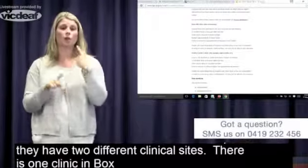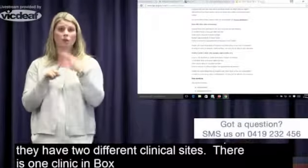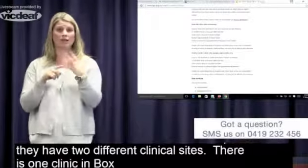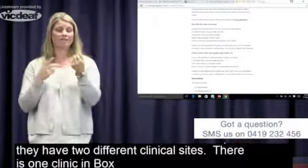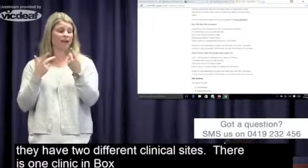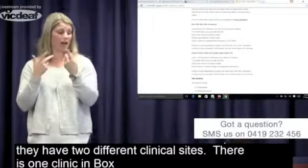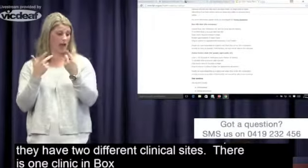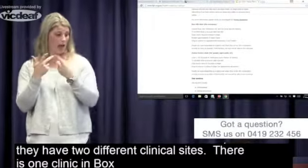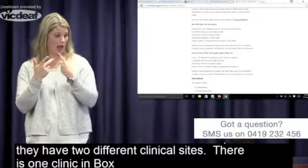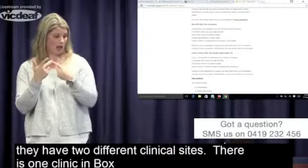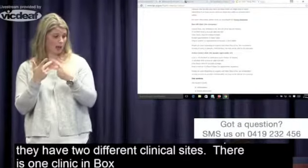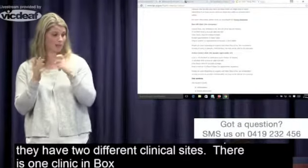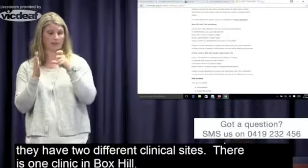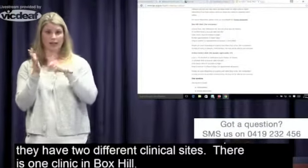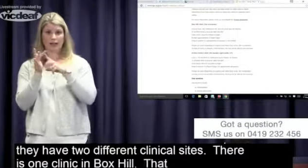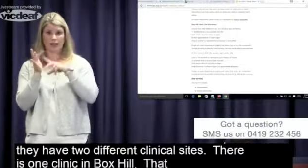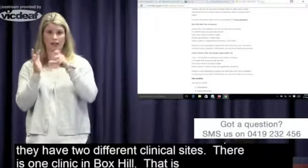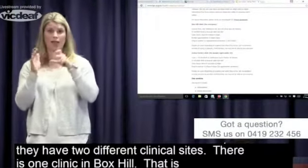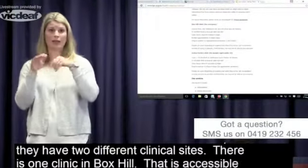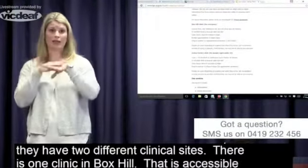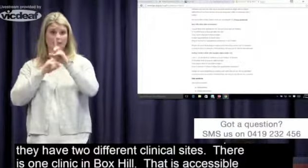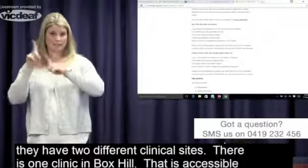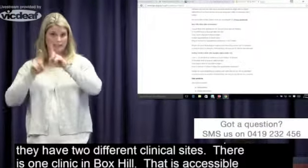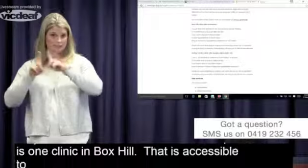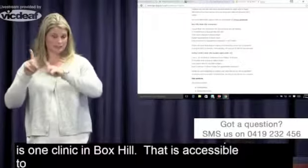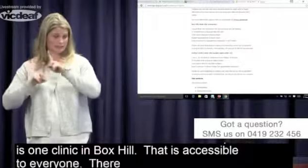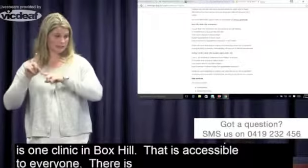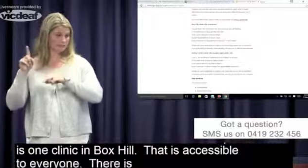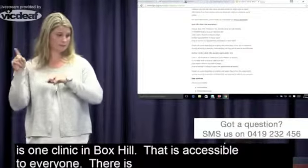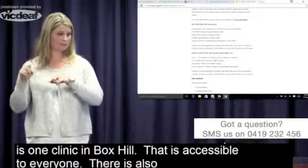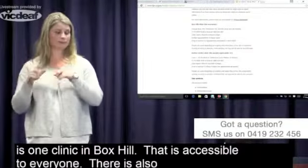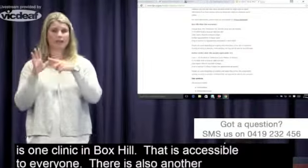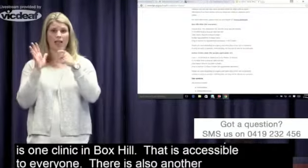and that's accessible to everyone, and there is also another clinic in the city,